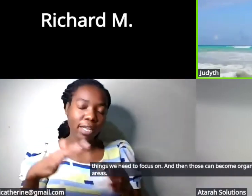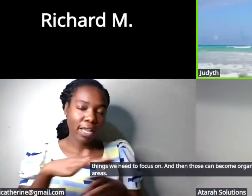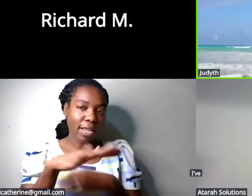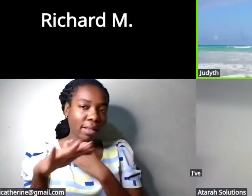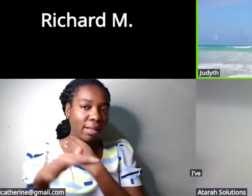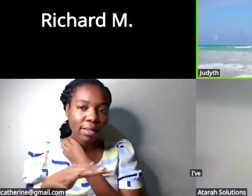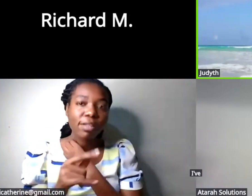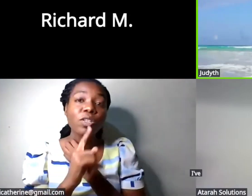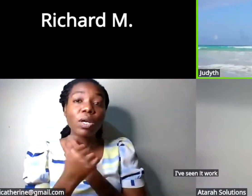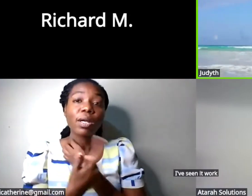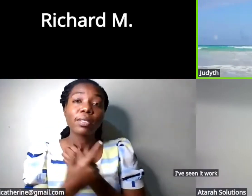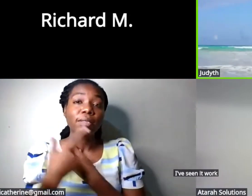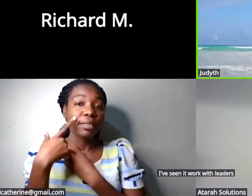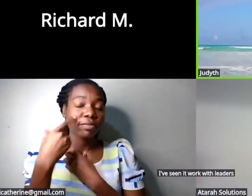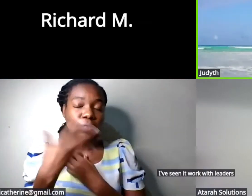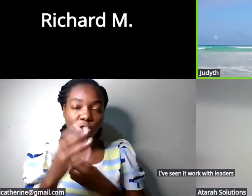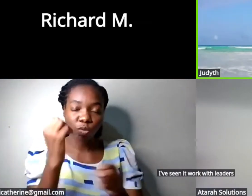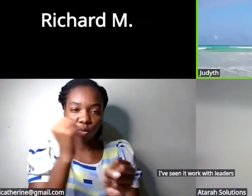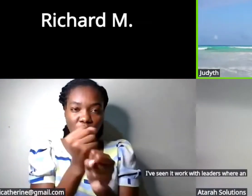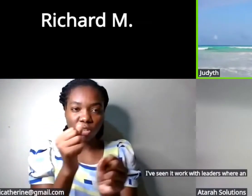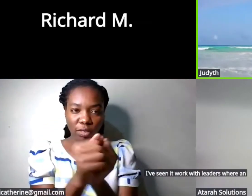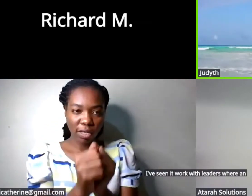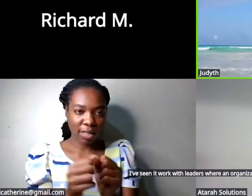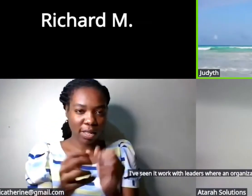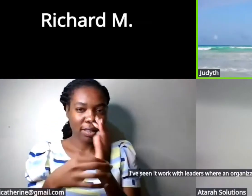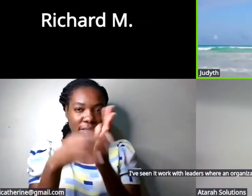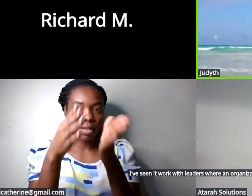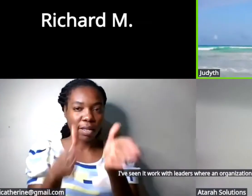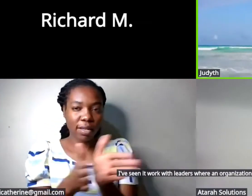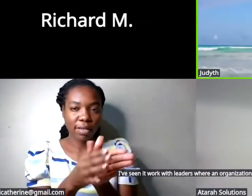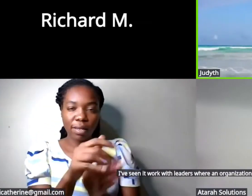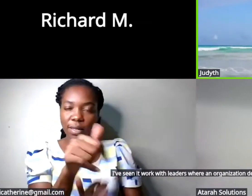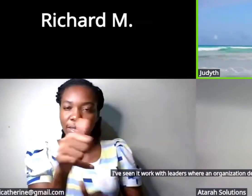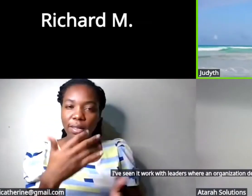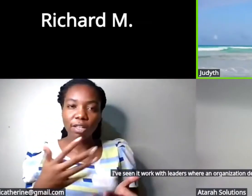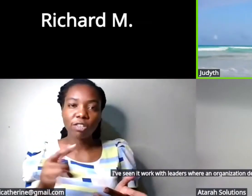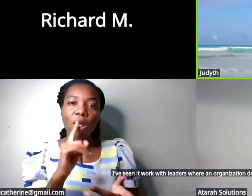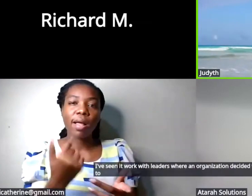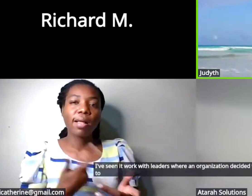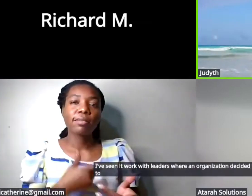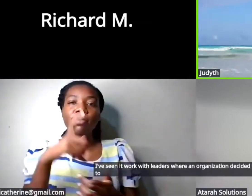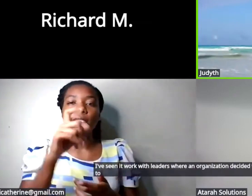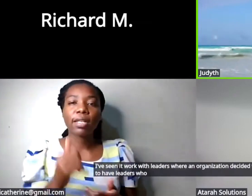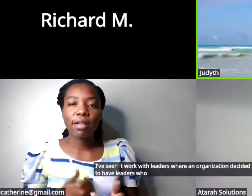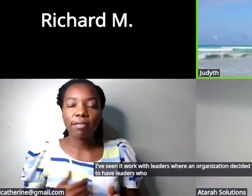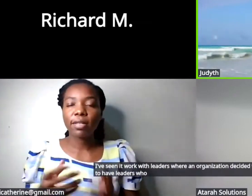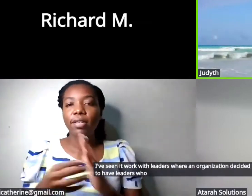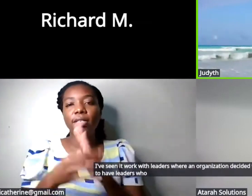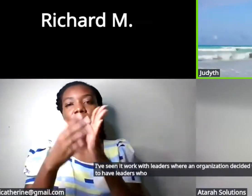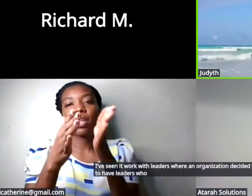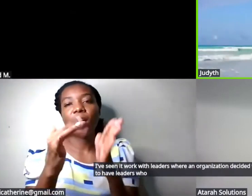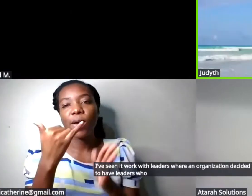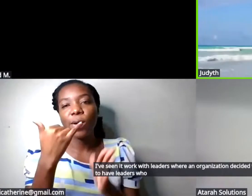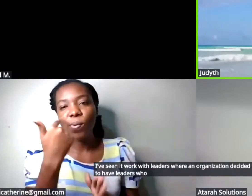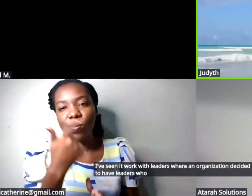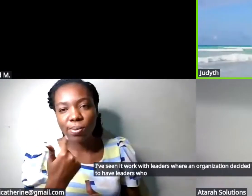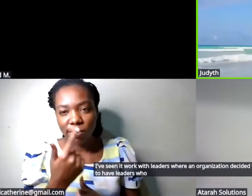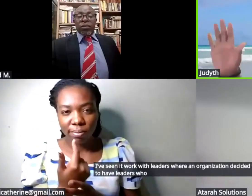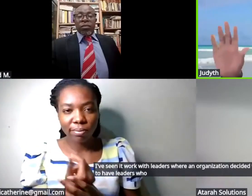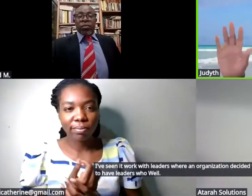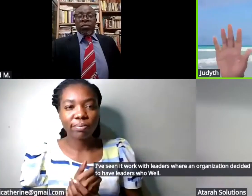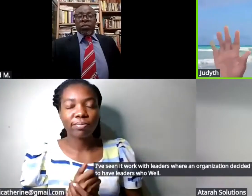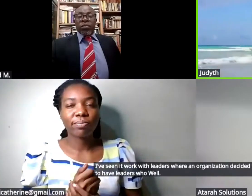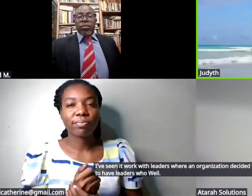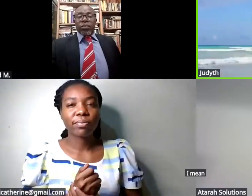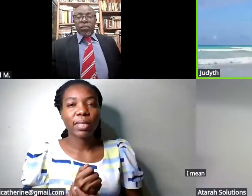it work with leaders where an organization decided that they need to have leaders who were, they